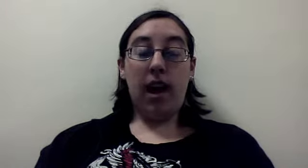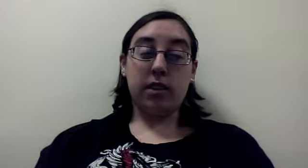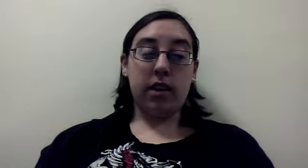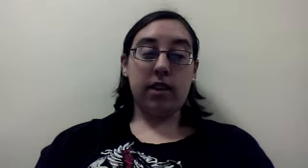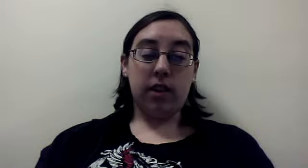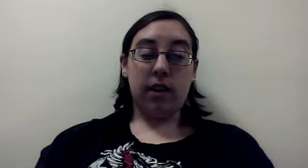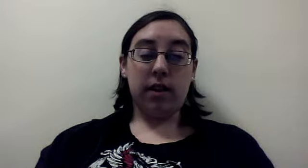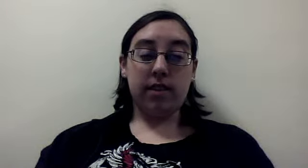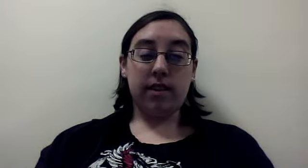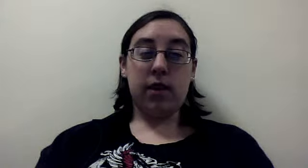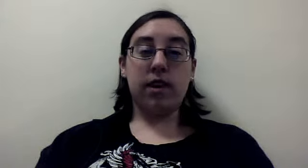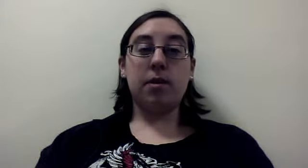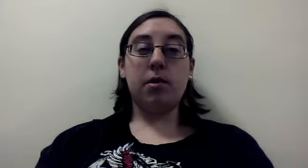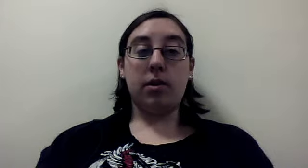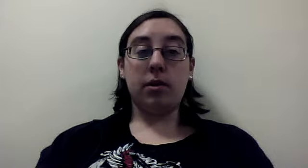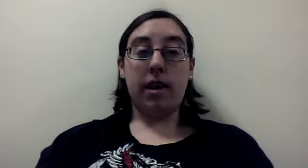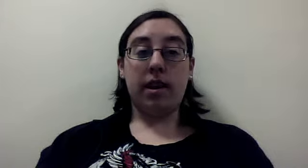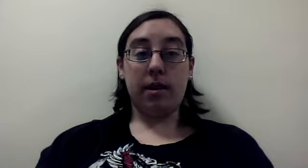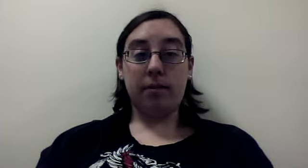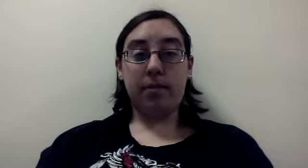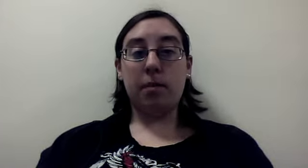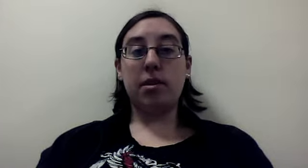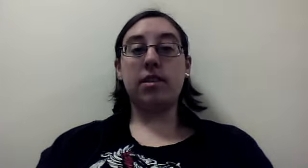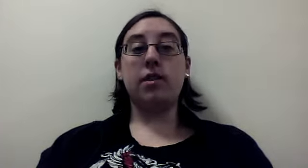Actually, there's a lot of things that's very typical of America, I'm discovering.